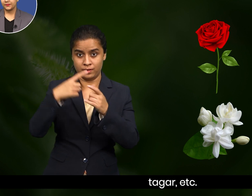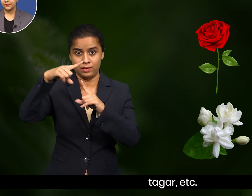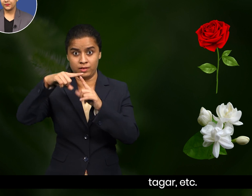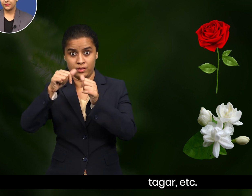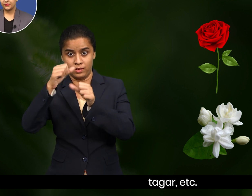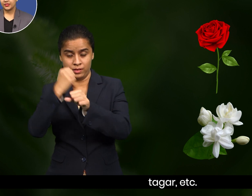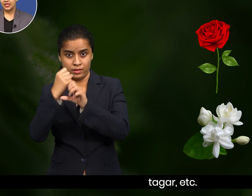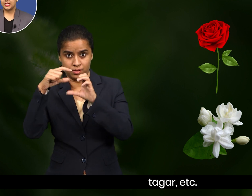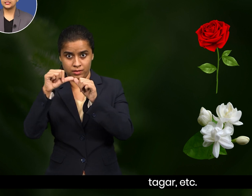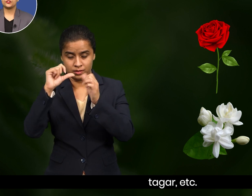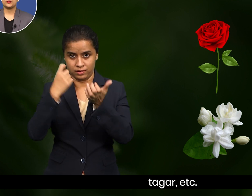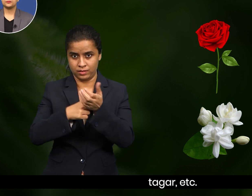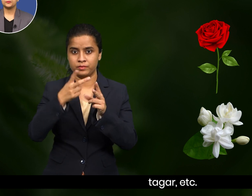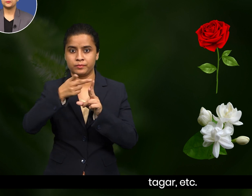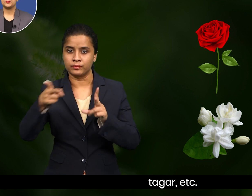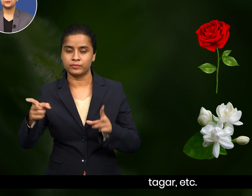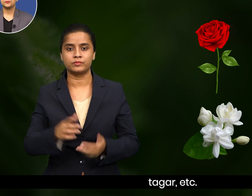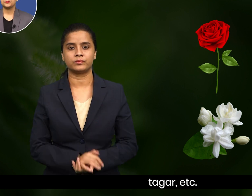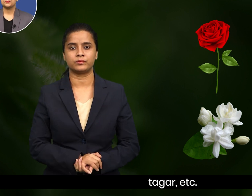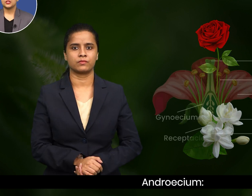tagar, etc.